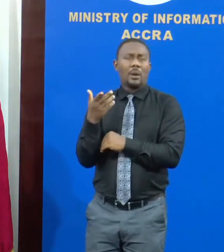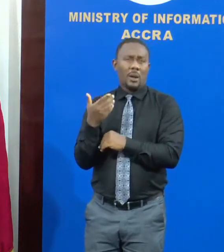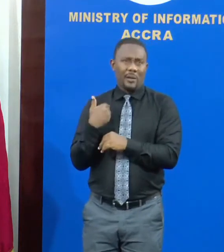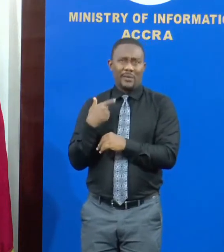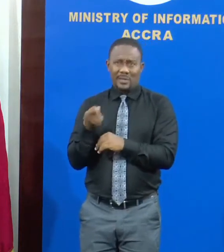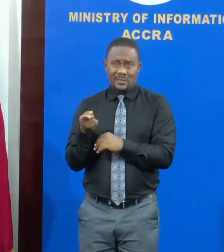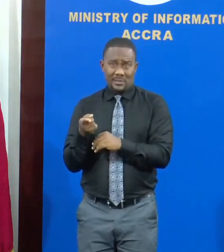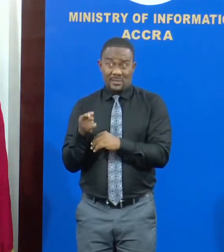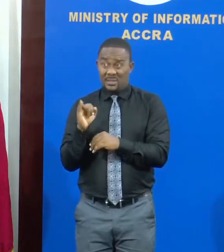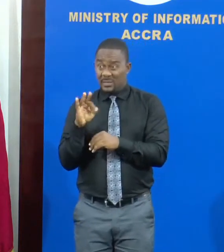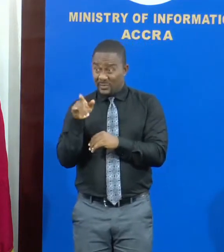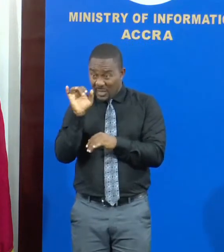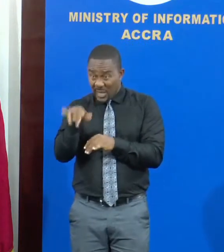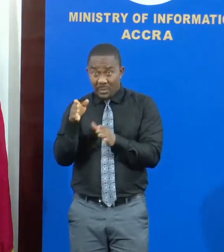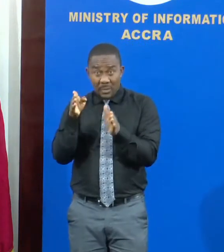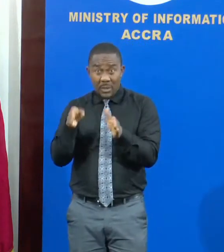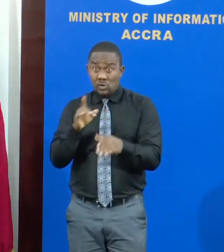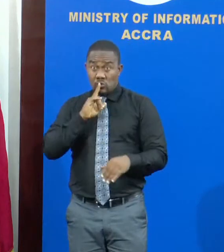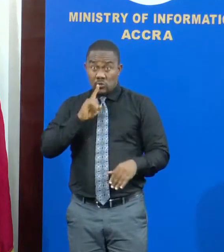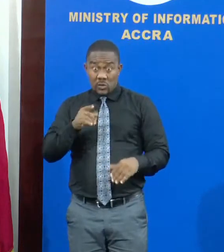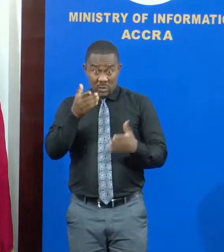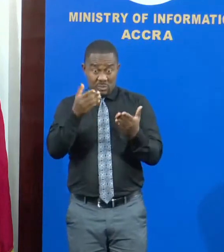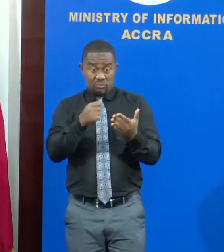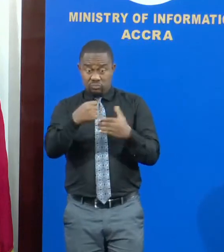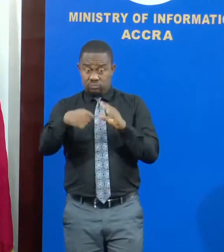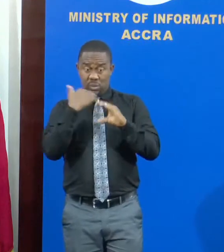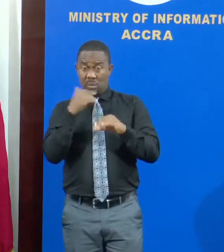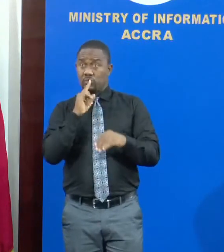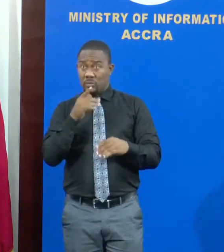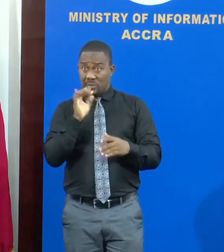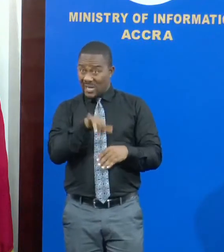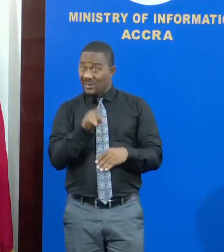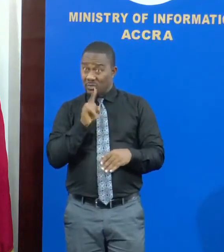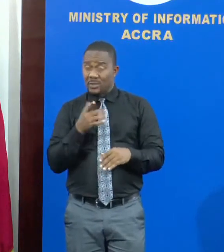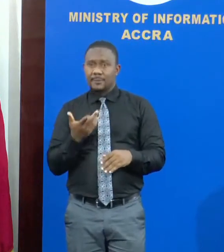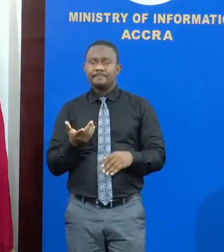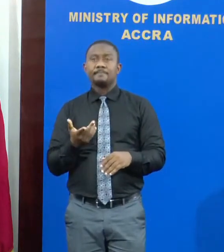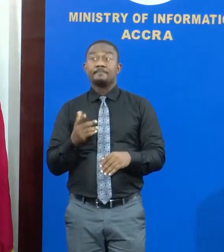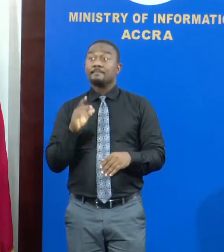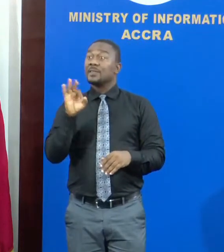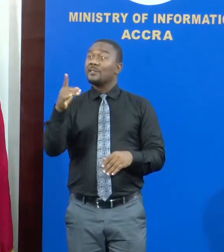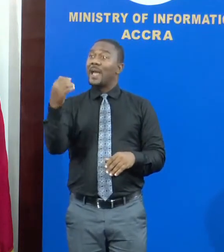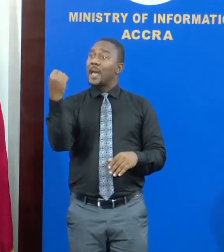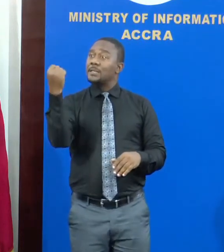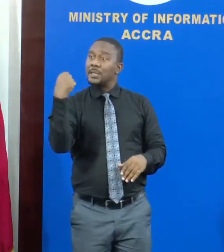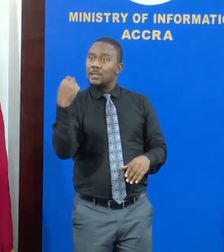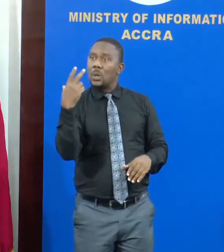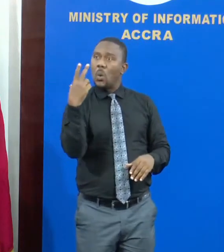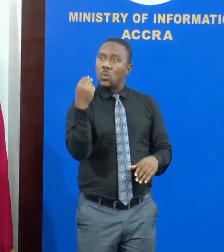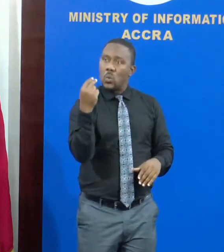this person who is hitting us is who they say they are. As soon as we get that